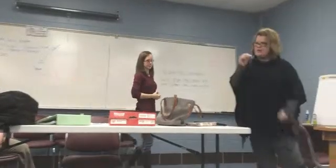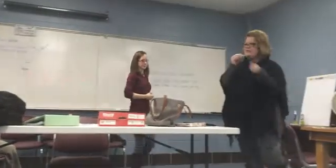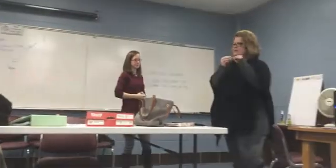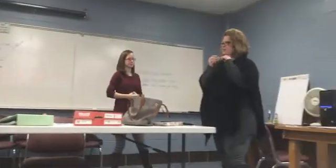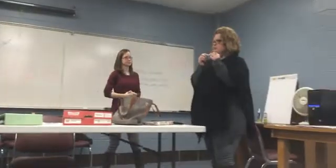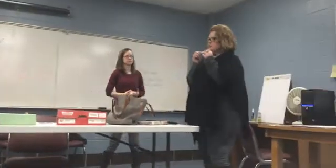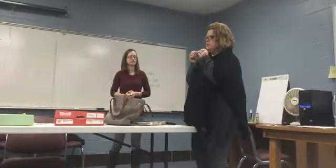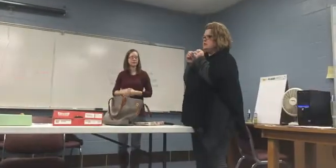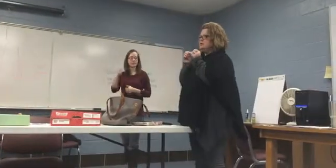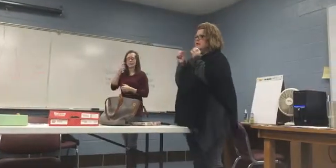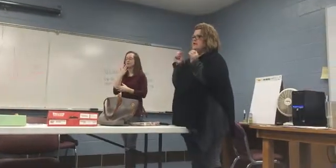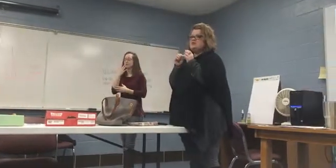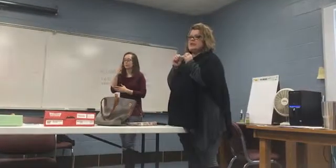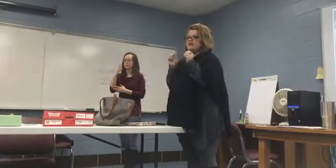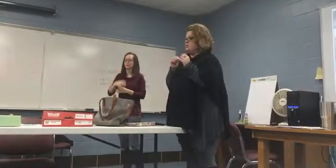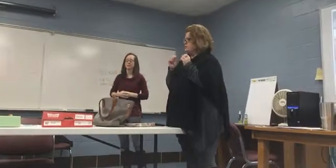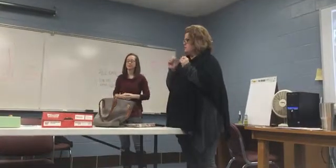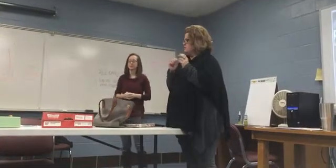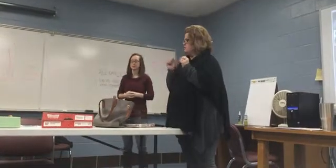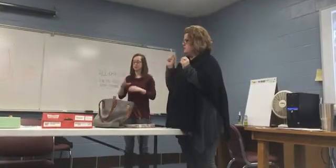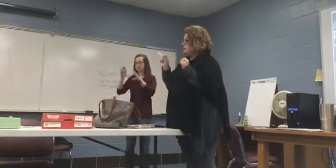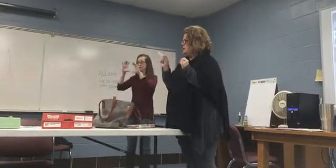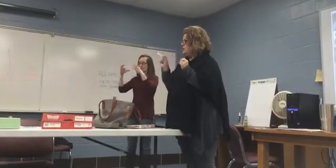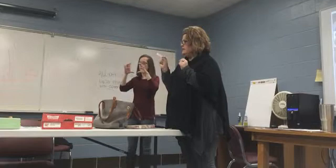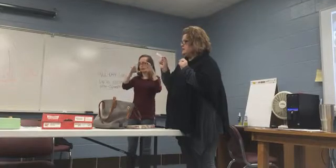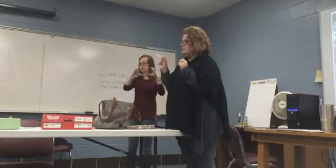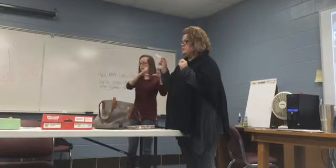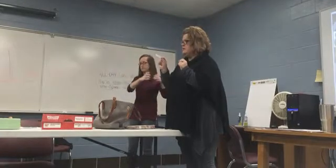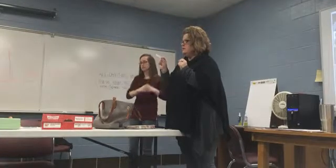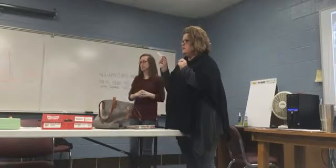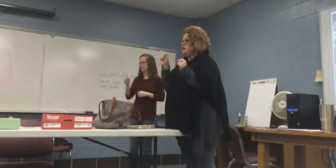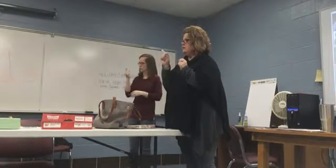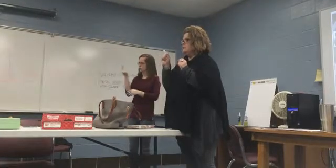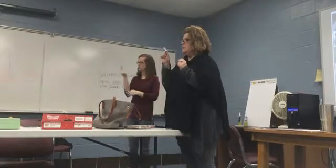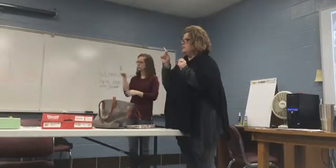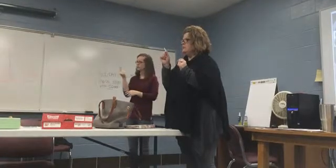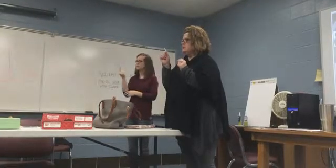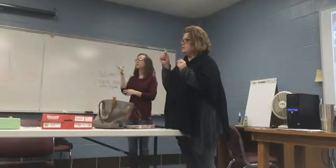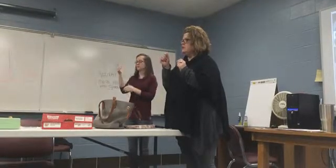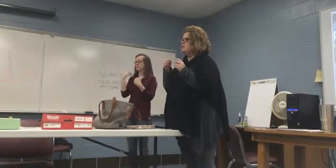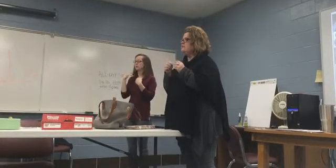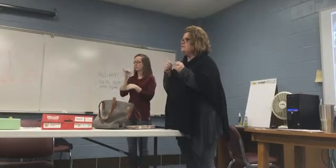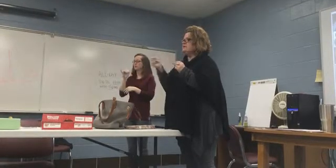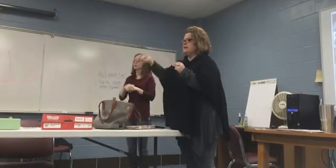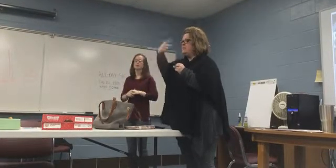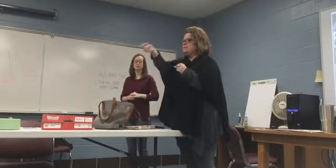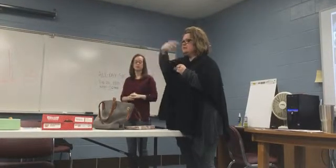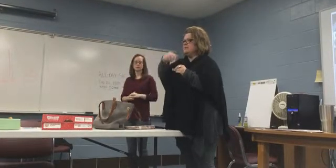This shade of blue. And they're just categories. Are you the only one who has it? Yep. No, you have it No. too. You have two that are same. Hand yours to somebody else